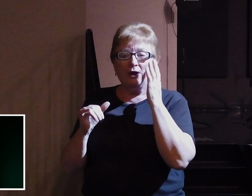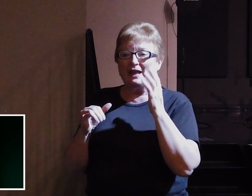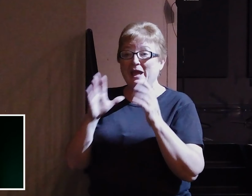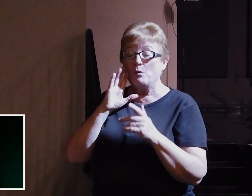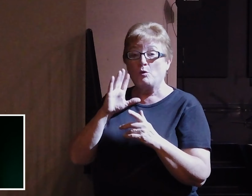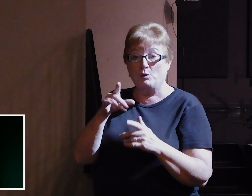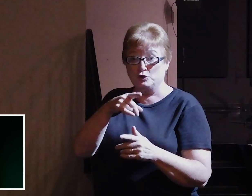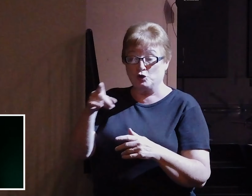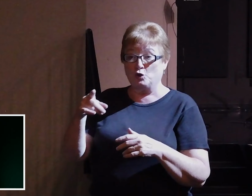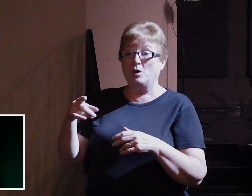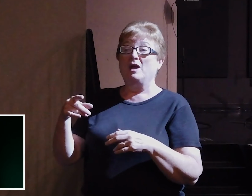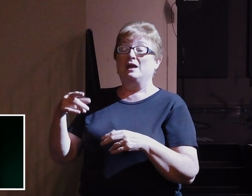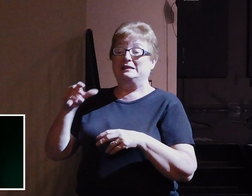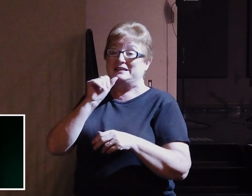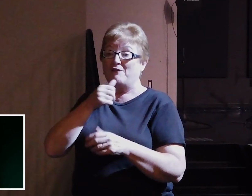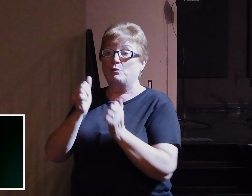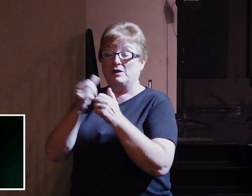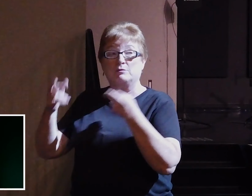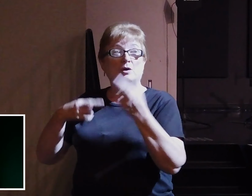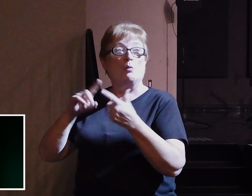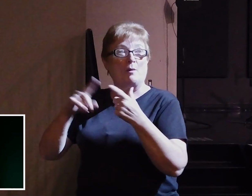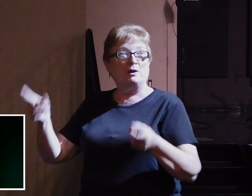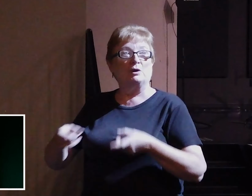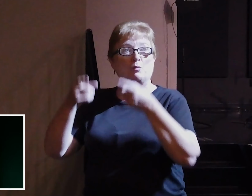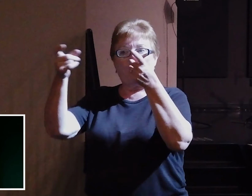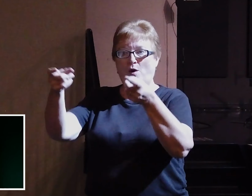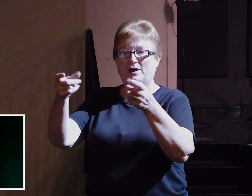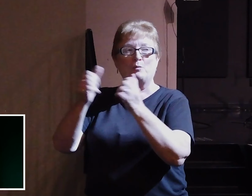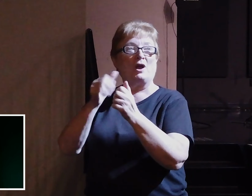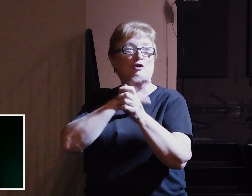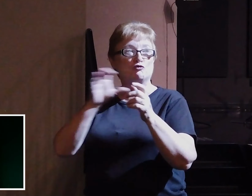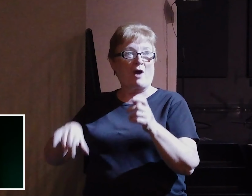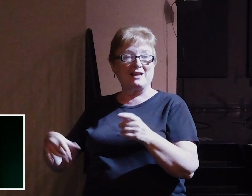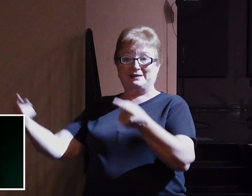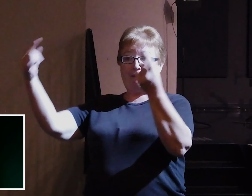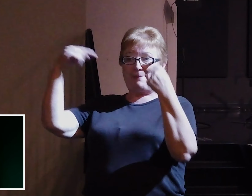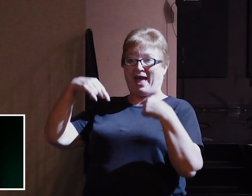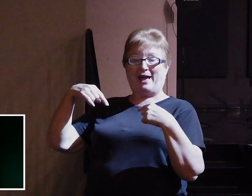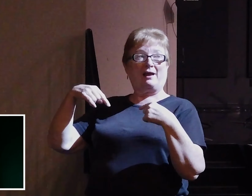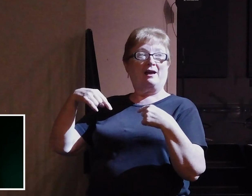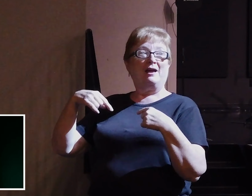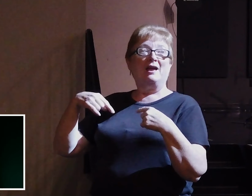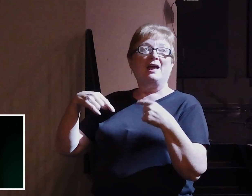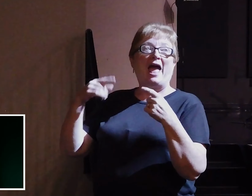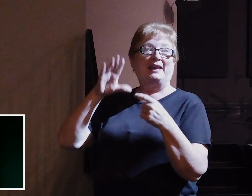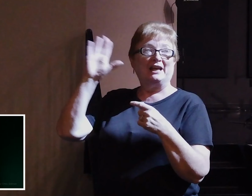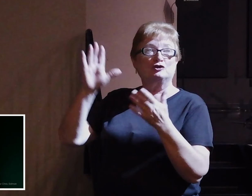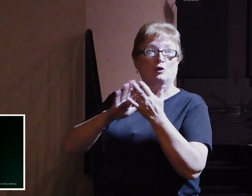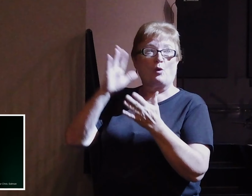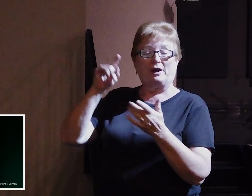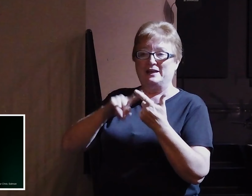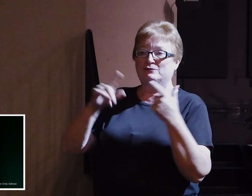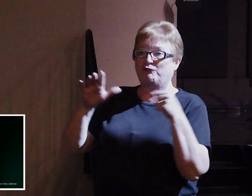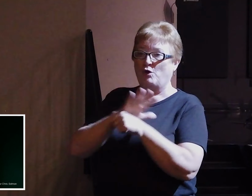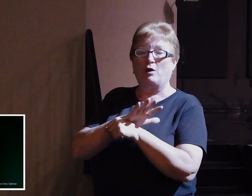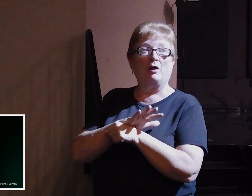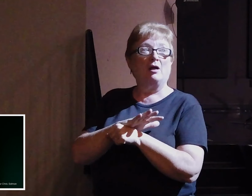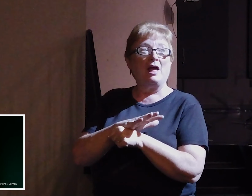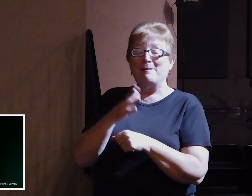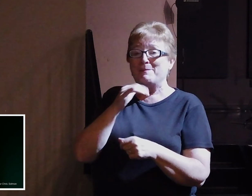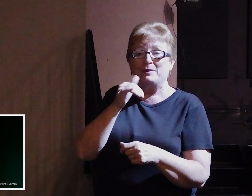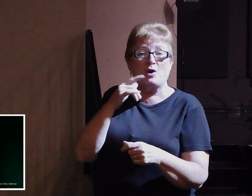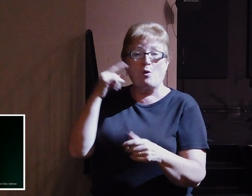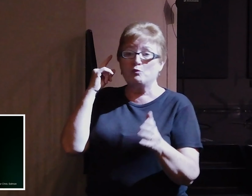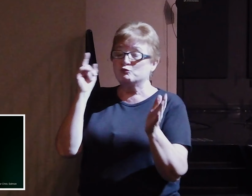when Christ returns and his glory is fully revealed. So not all of the benefits of suffering for Christ are recognized right now.